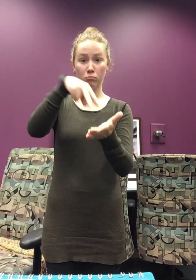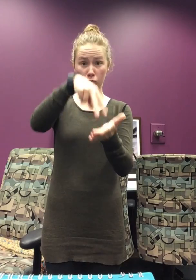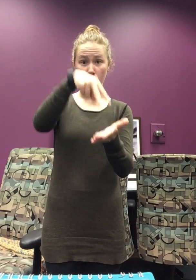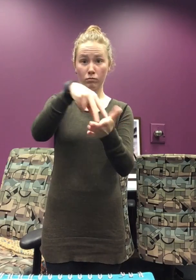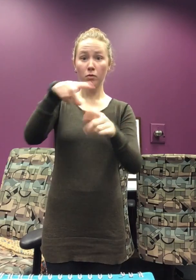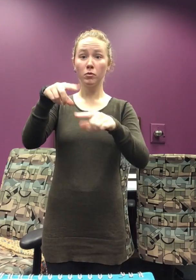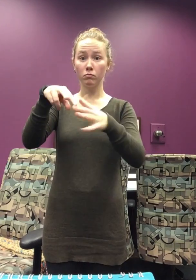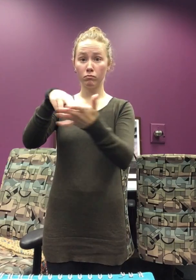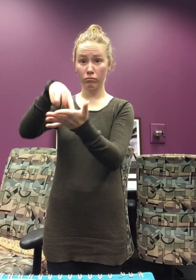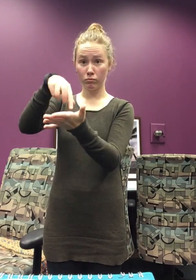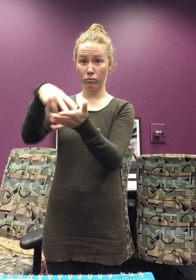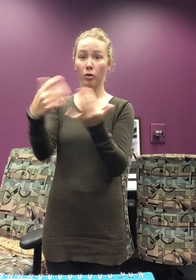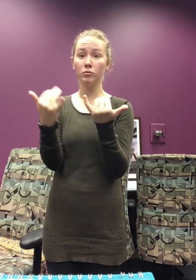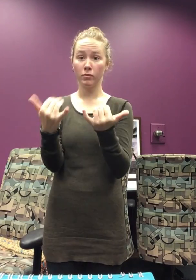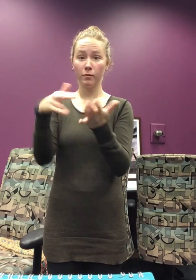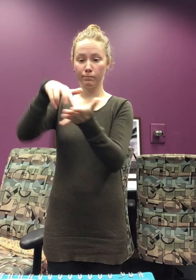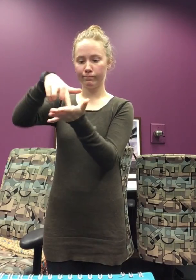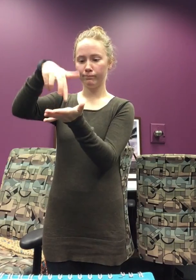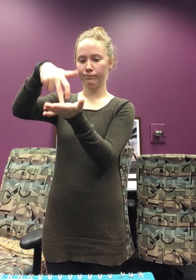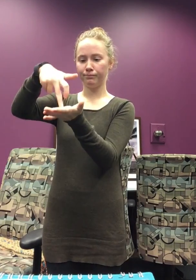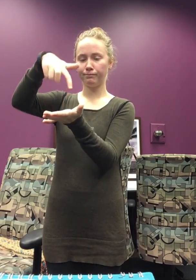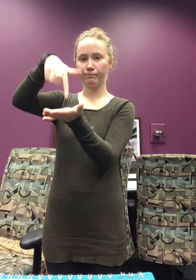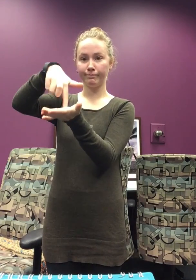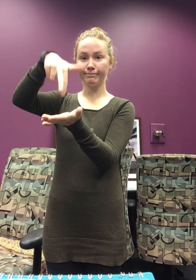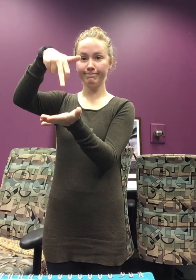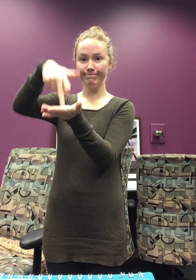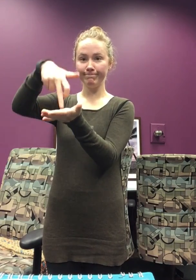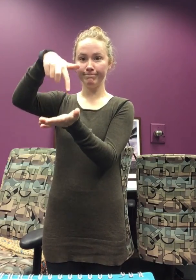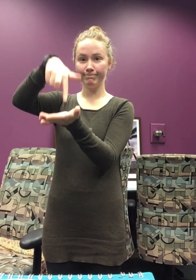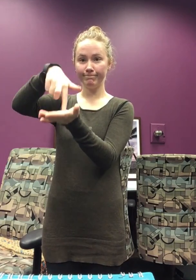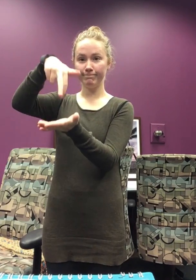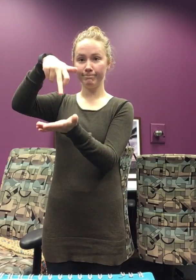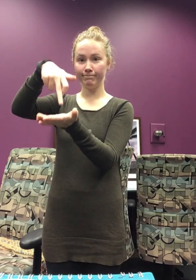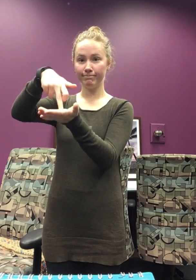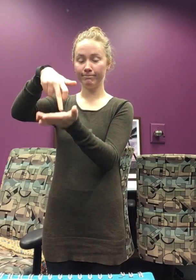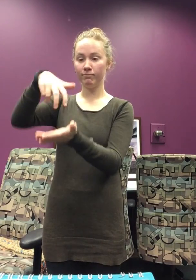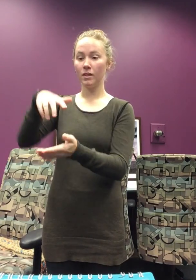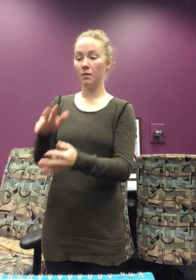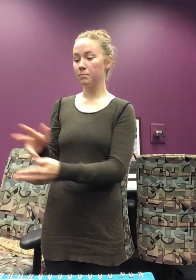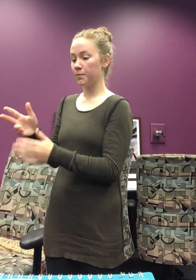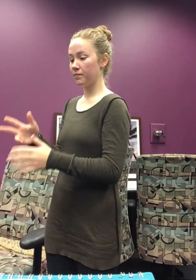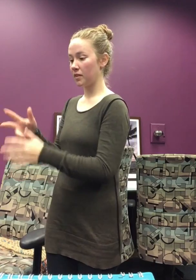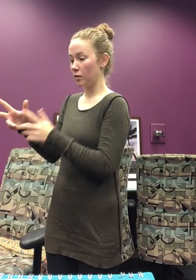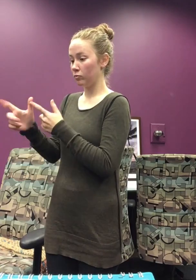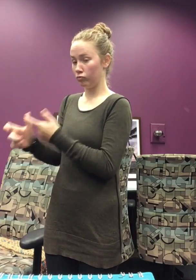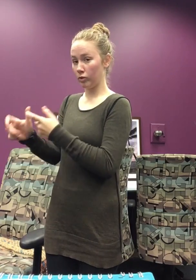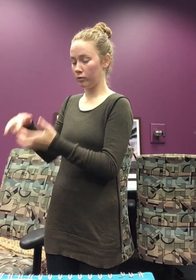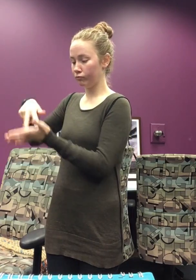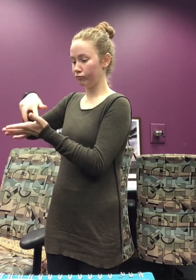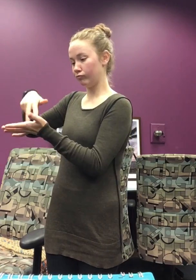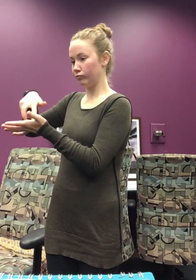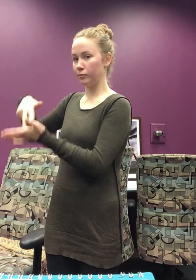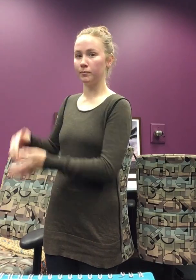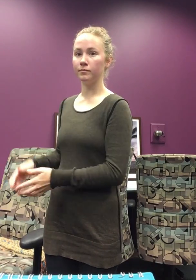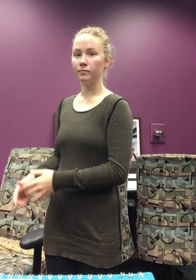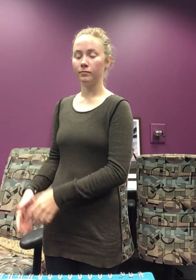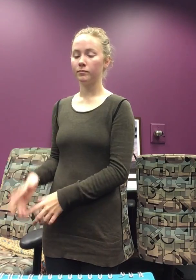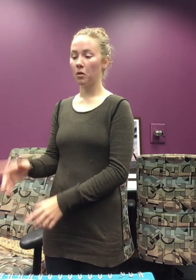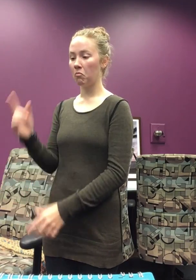We'll march with our knees high. Then the third activity will be running in place, and we'll do that for 1 minute.